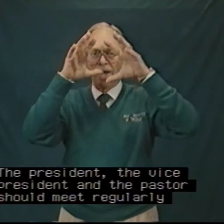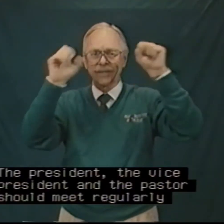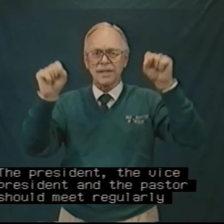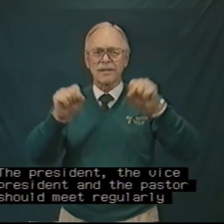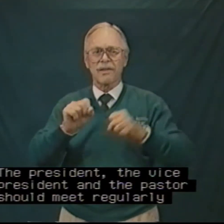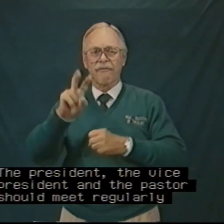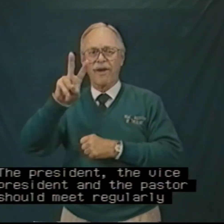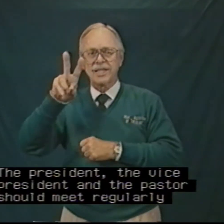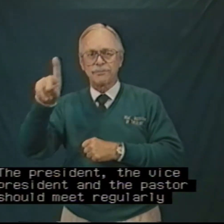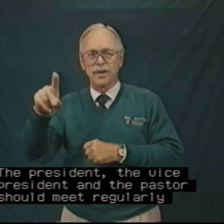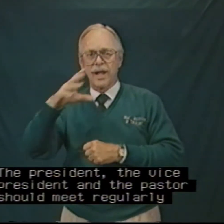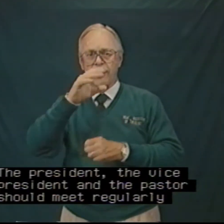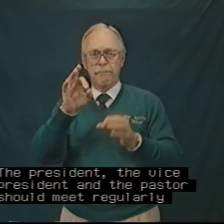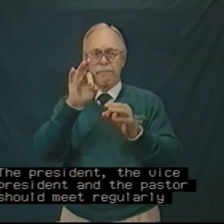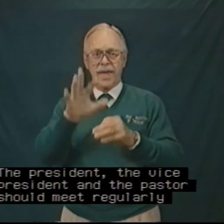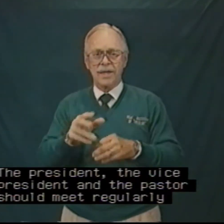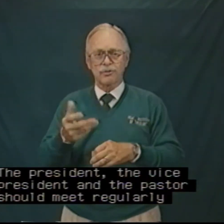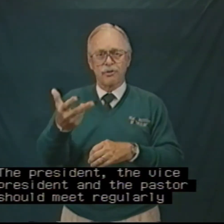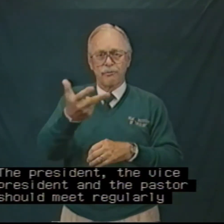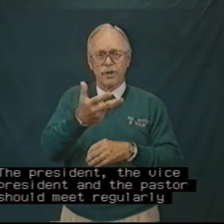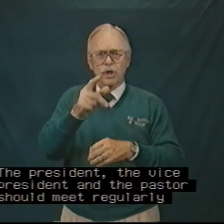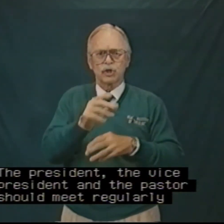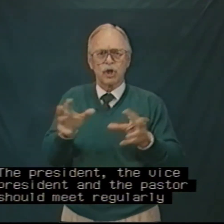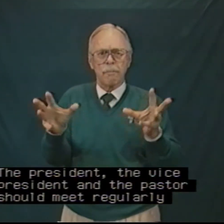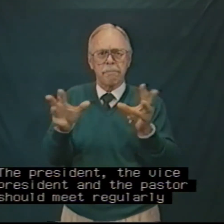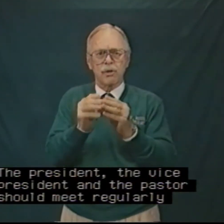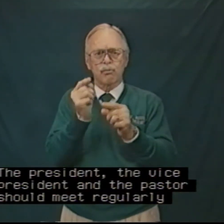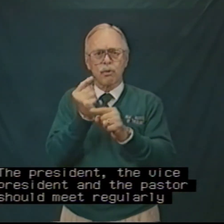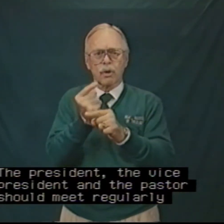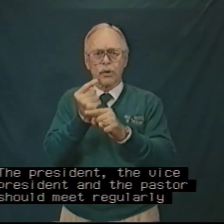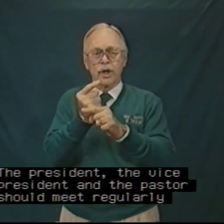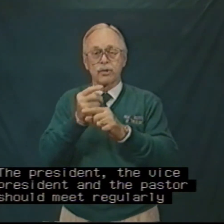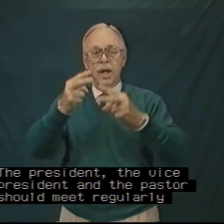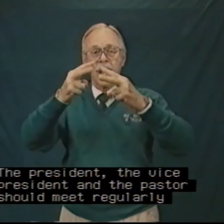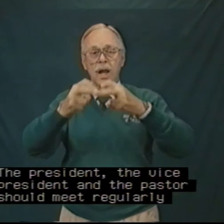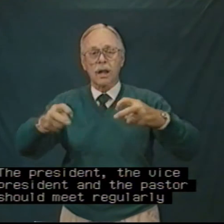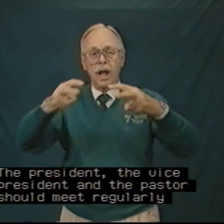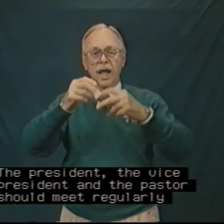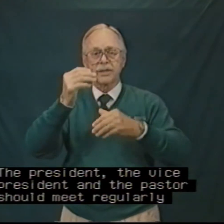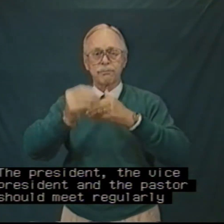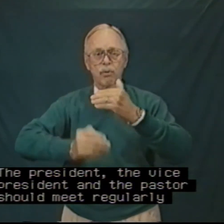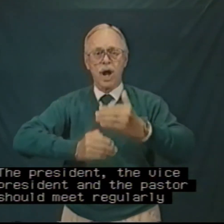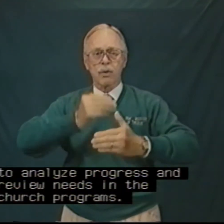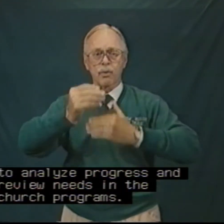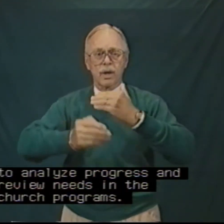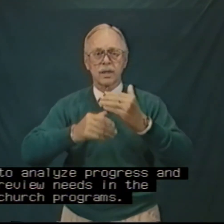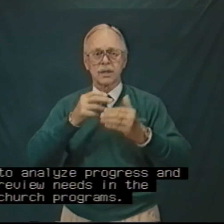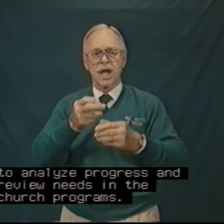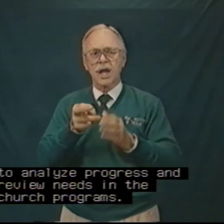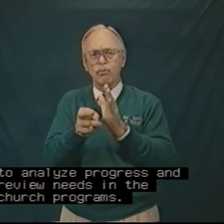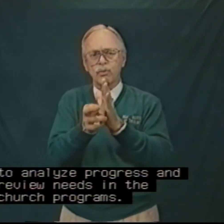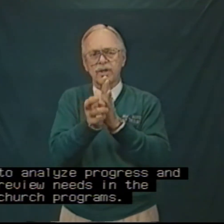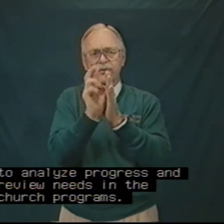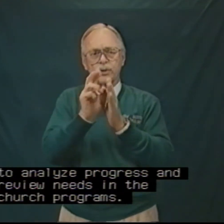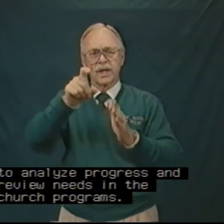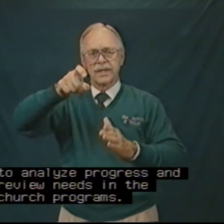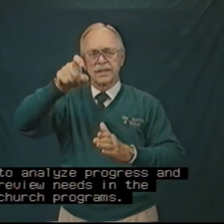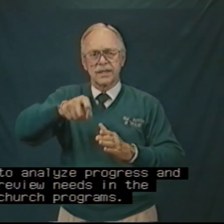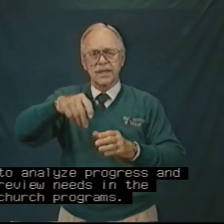The President and Vice President and the Pastor should meet regularly to analyze progress and review needs in the church